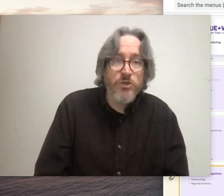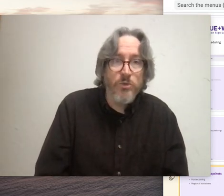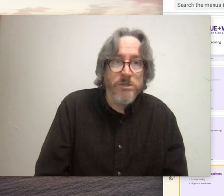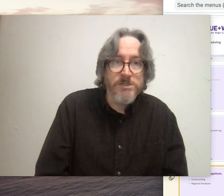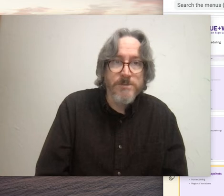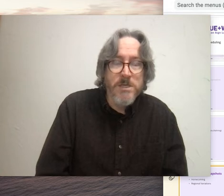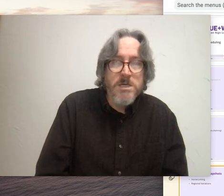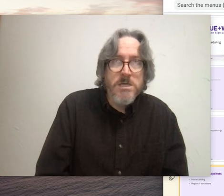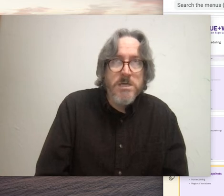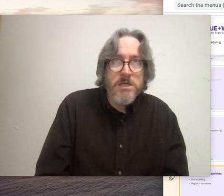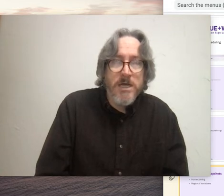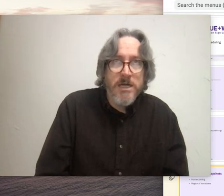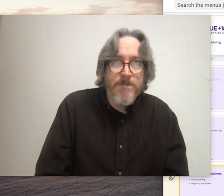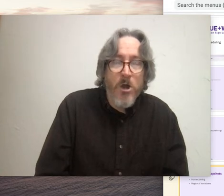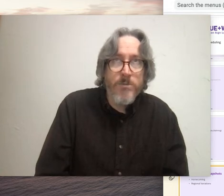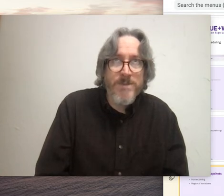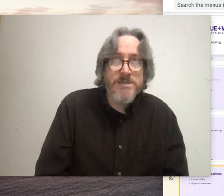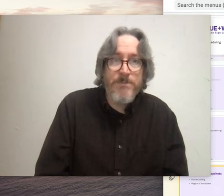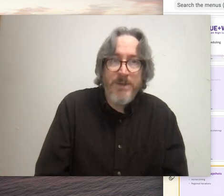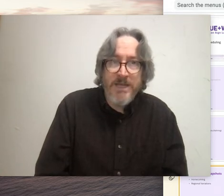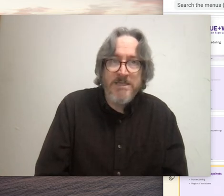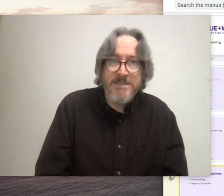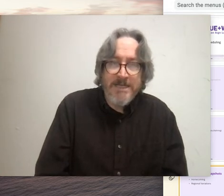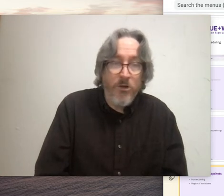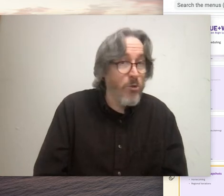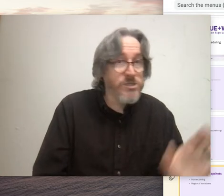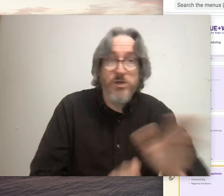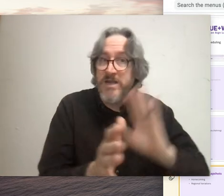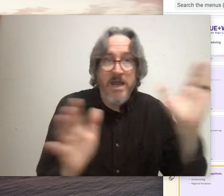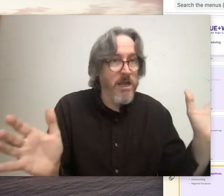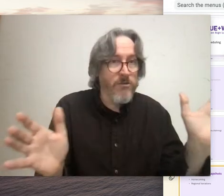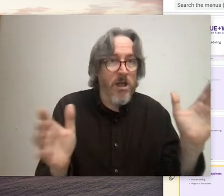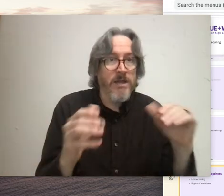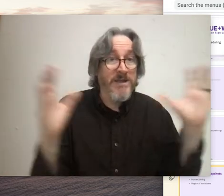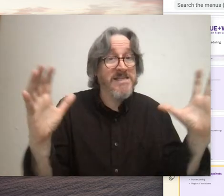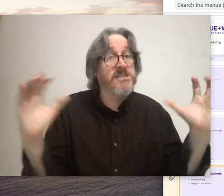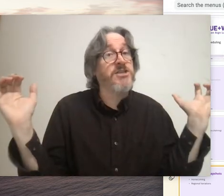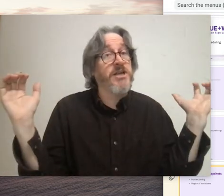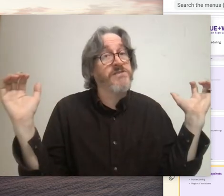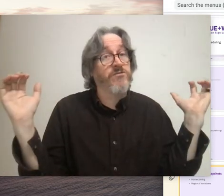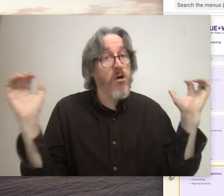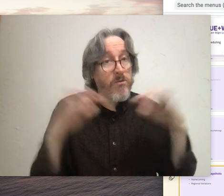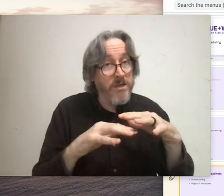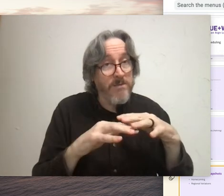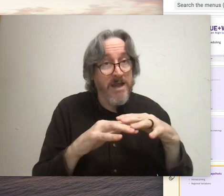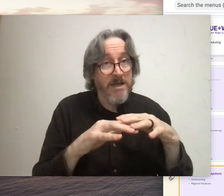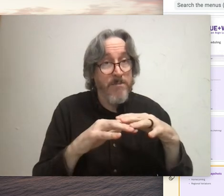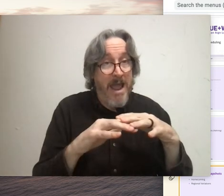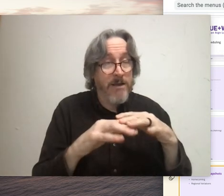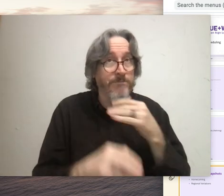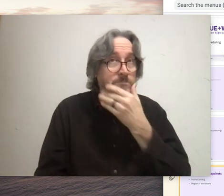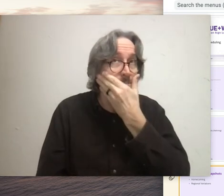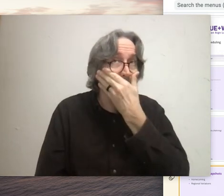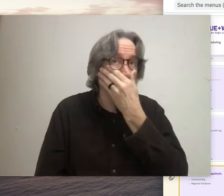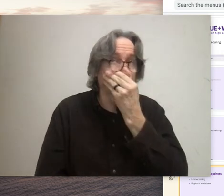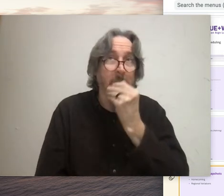deaf schools, homecoming is a big deal, more so than any other holiday, because it's the chance for all the alumni to come